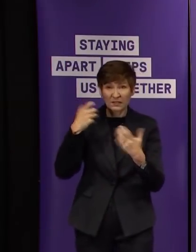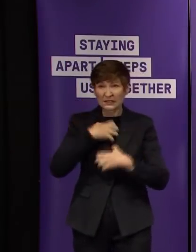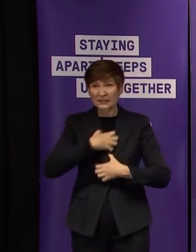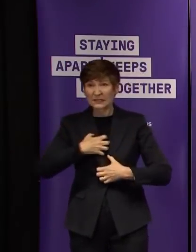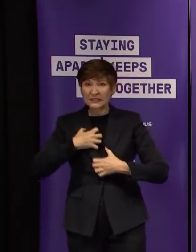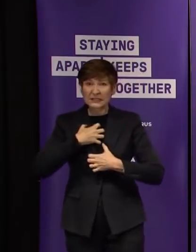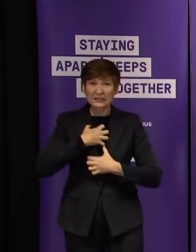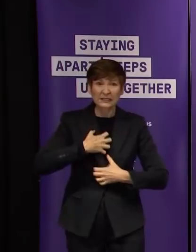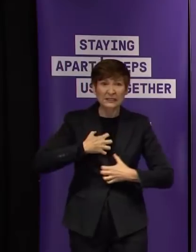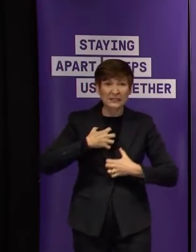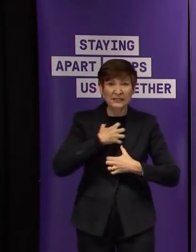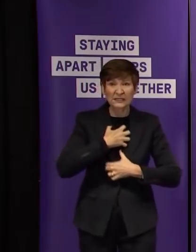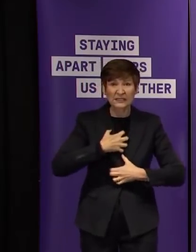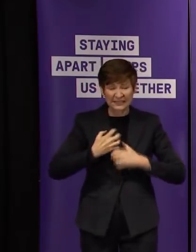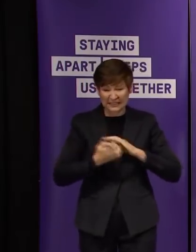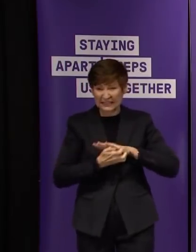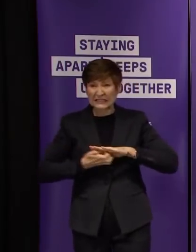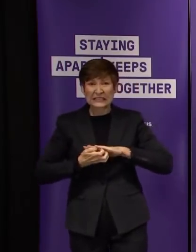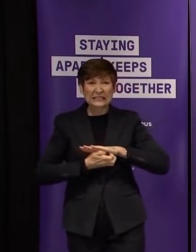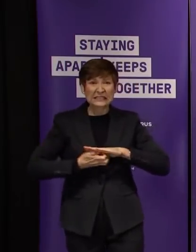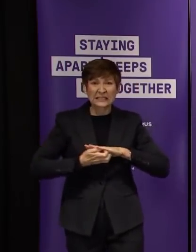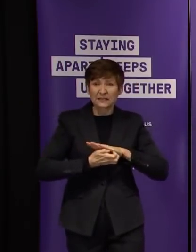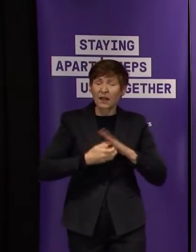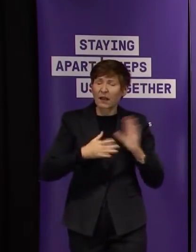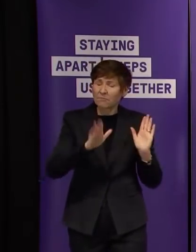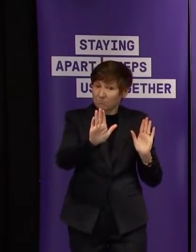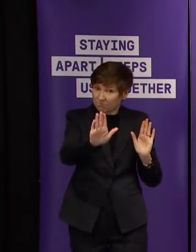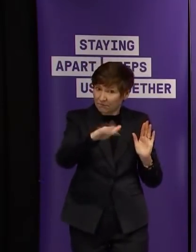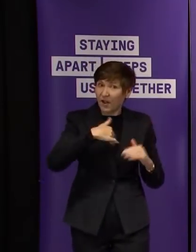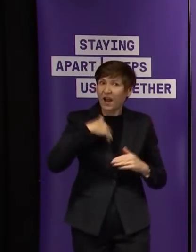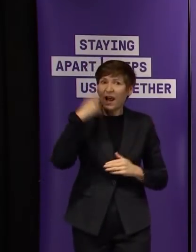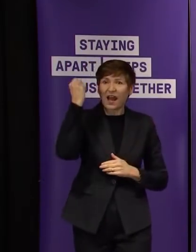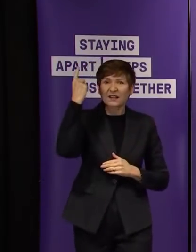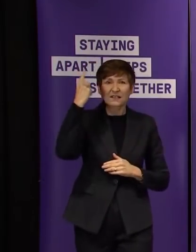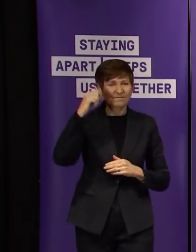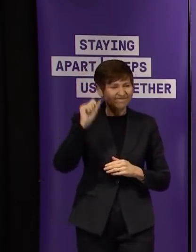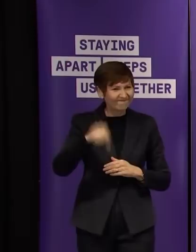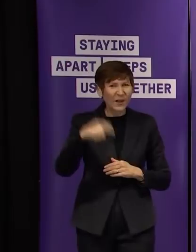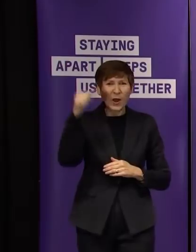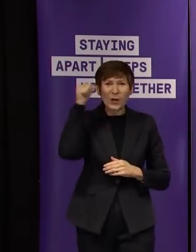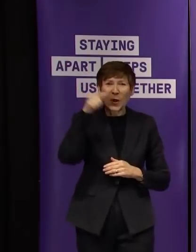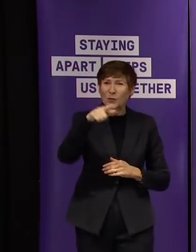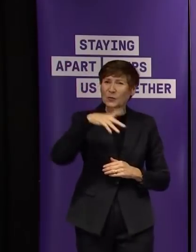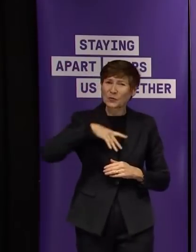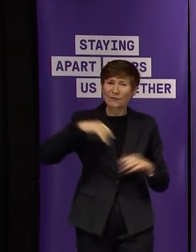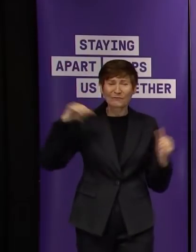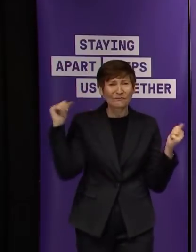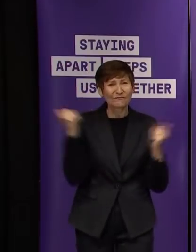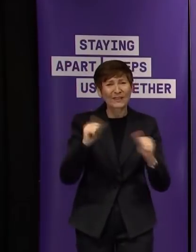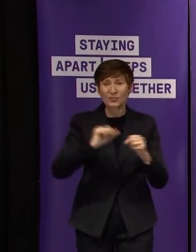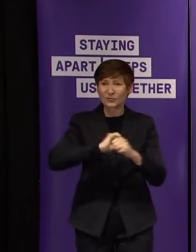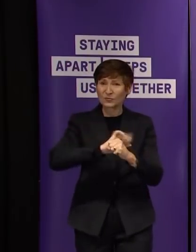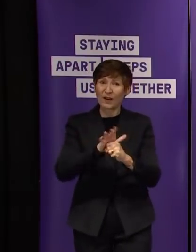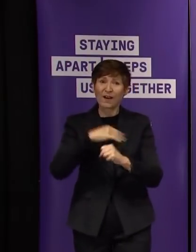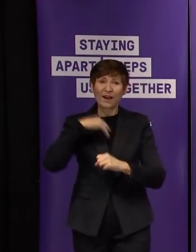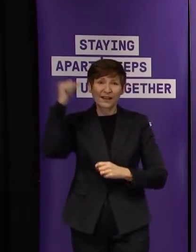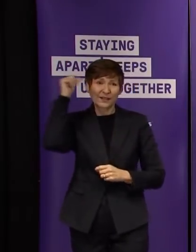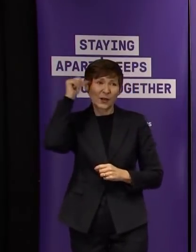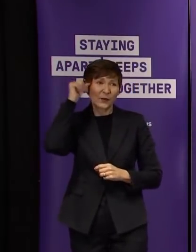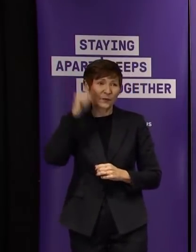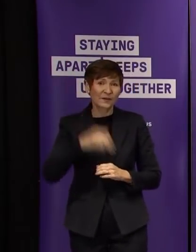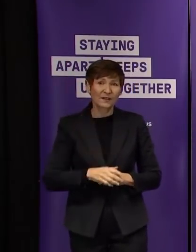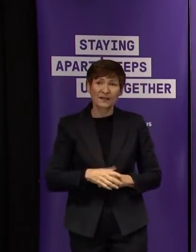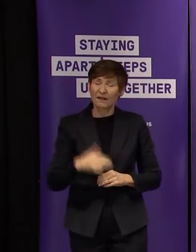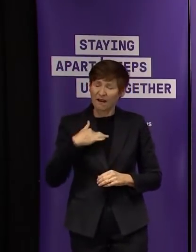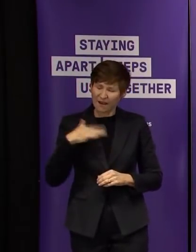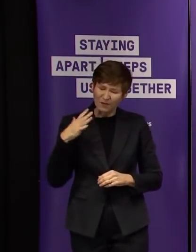limits. Absolutely, Laura. I'm not questioning that at all. People want this over, and so do I. But what